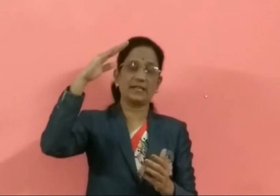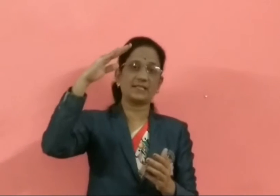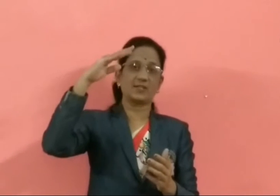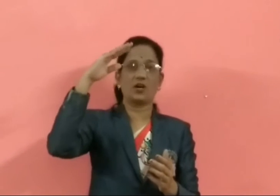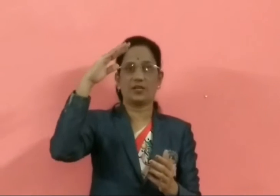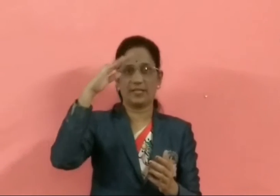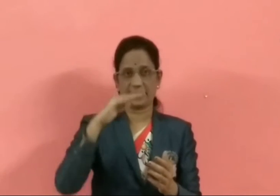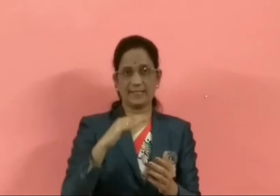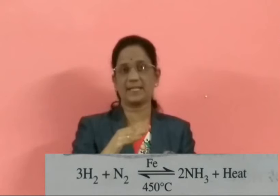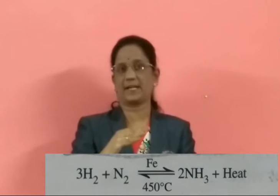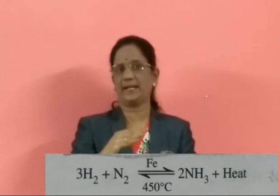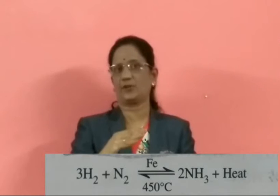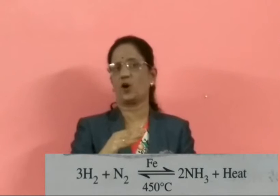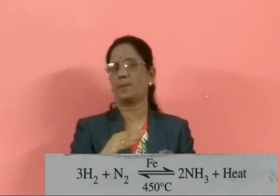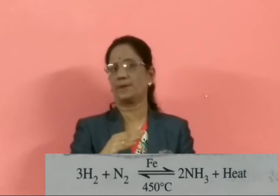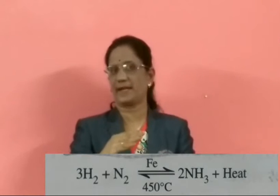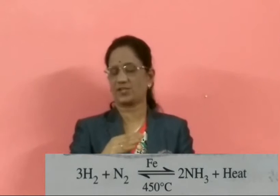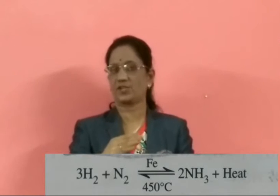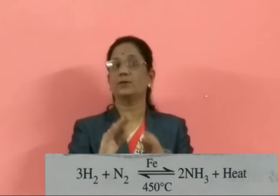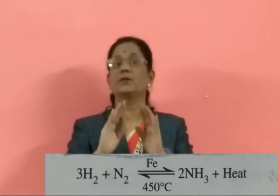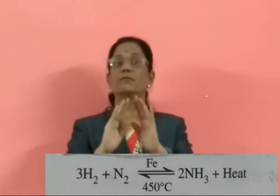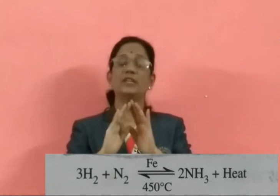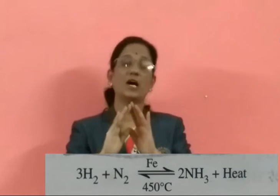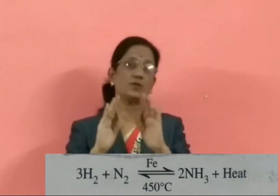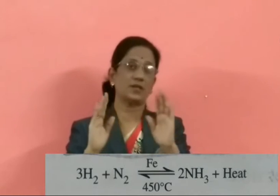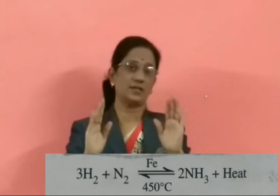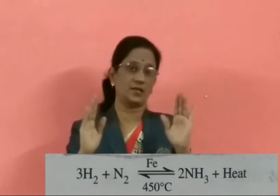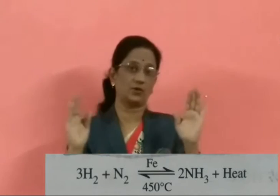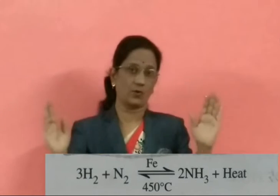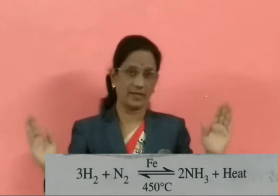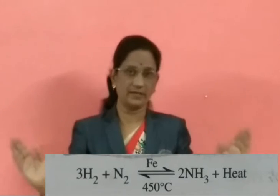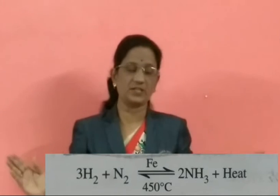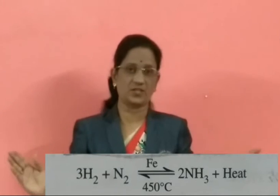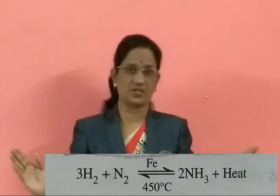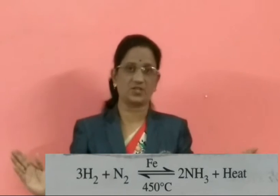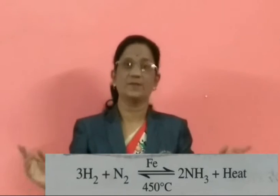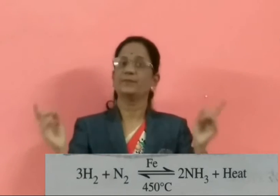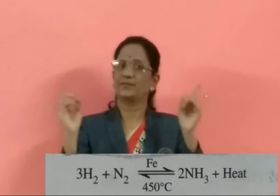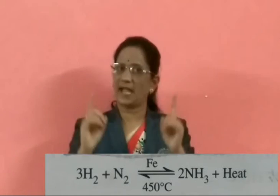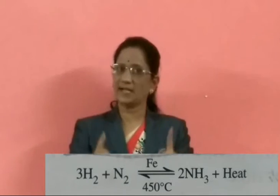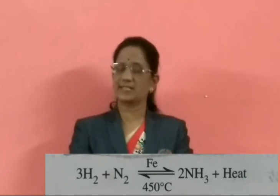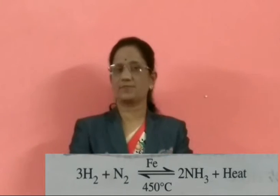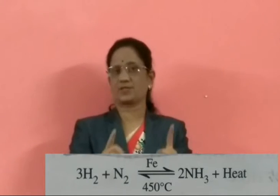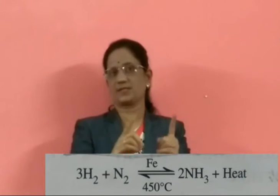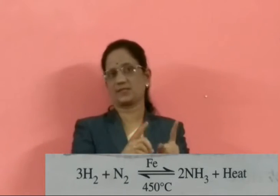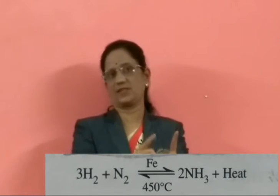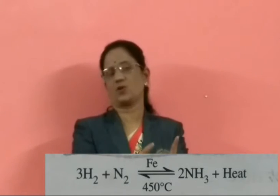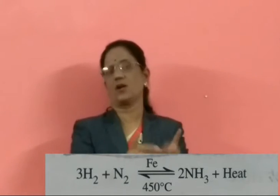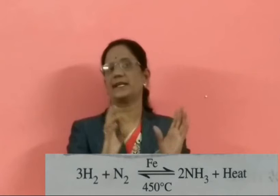increase or decrease the rate of reaction without undergo any change, that substance we called as